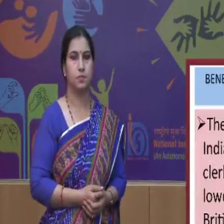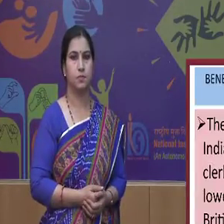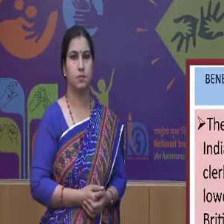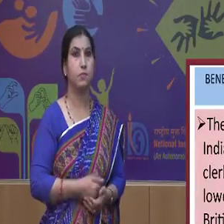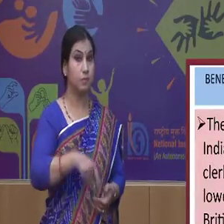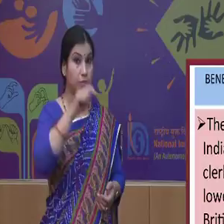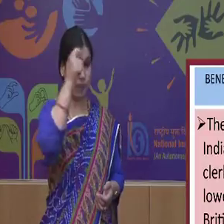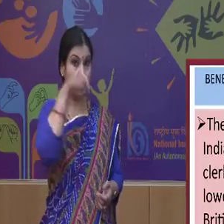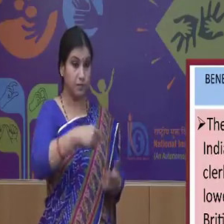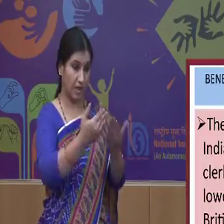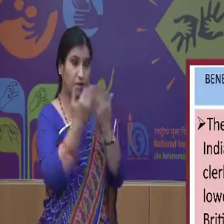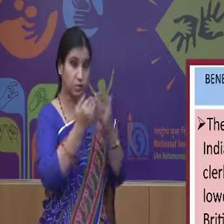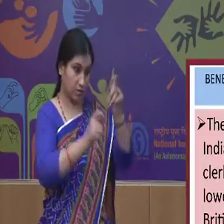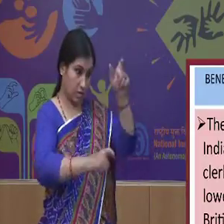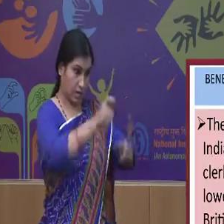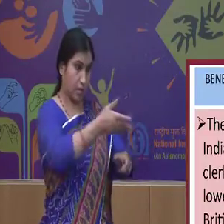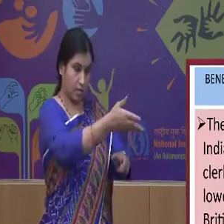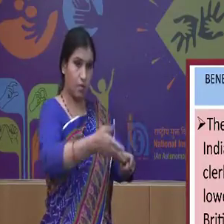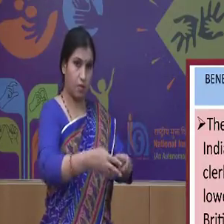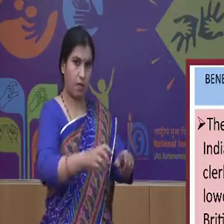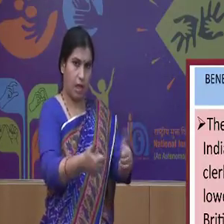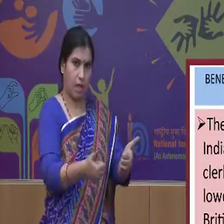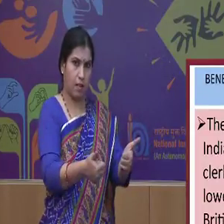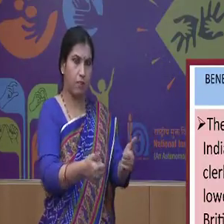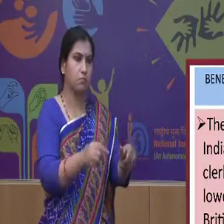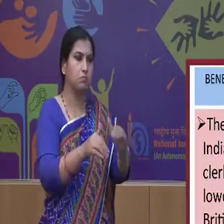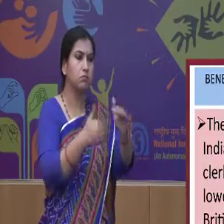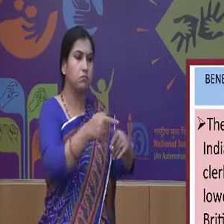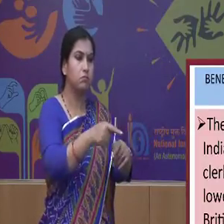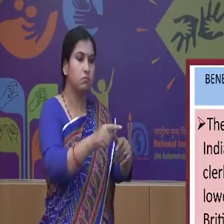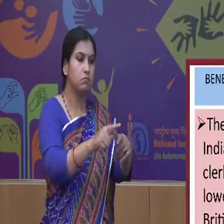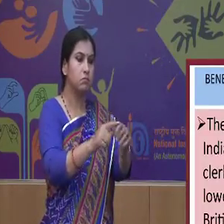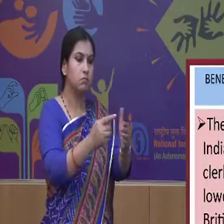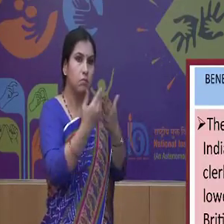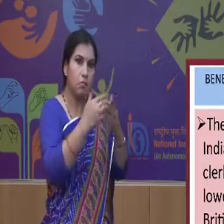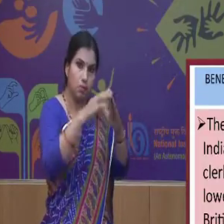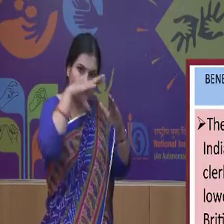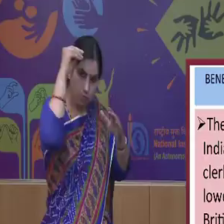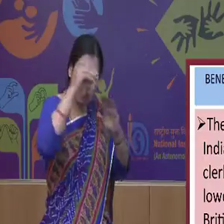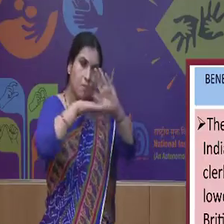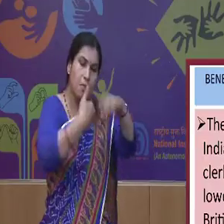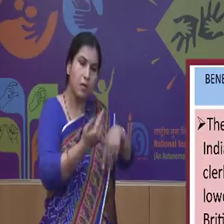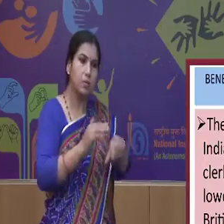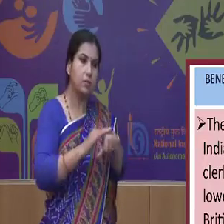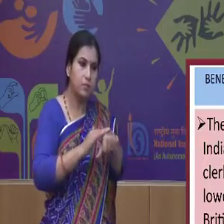The English educated Indians could become clerks or lower level